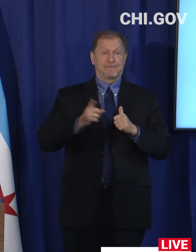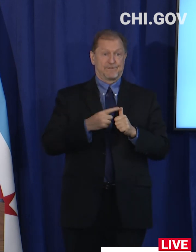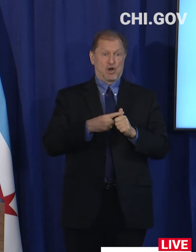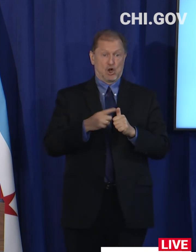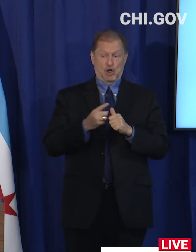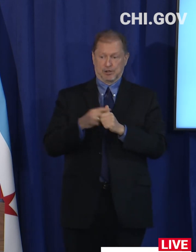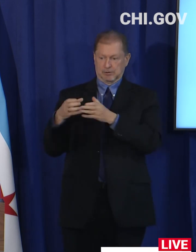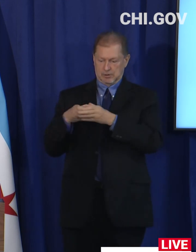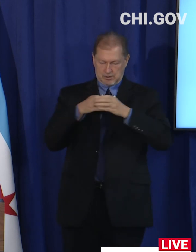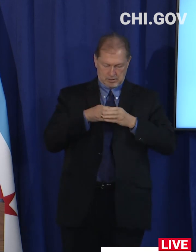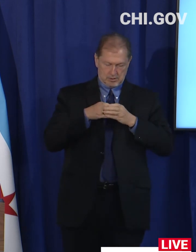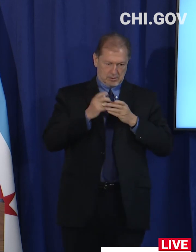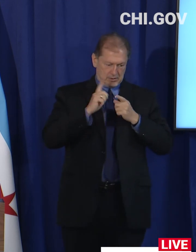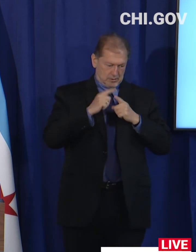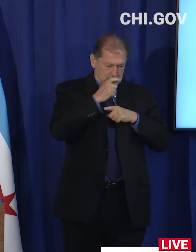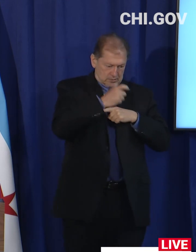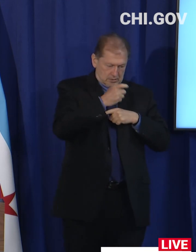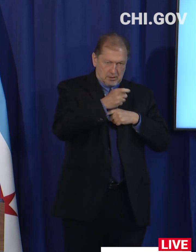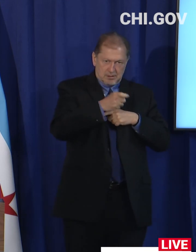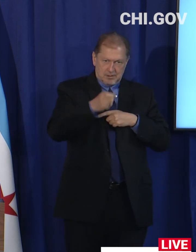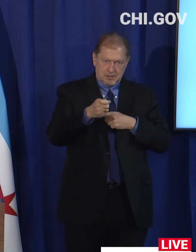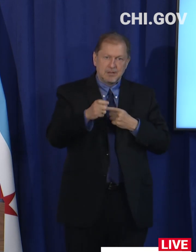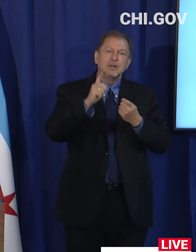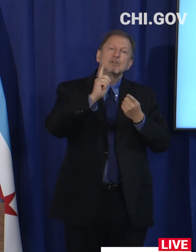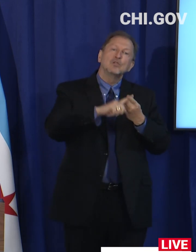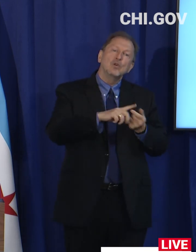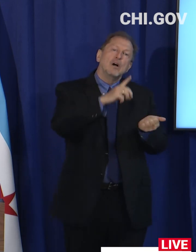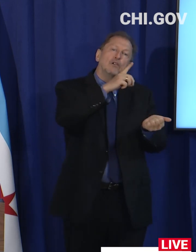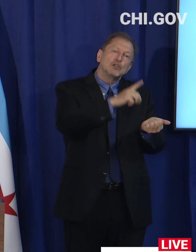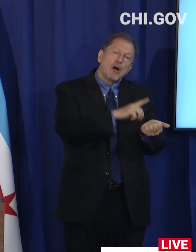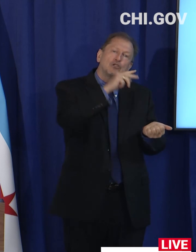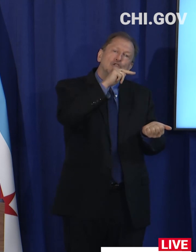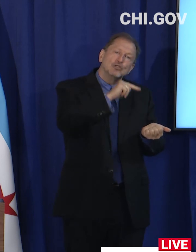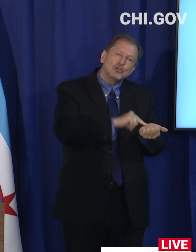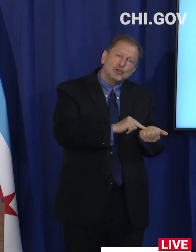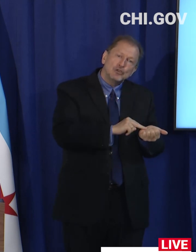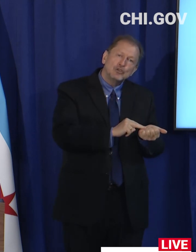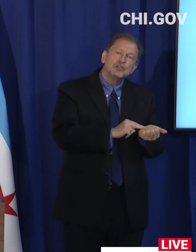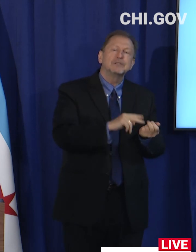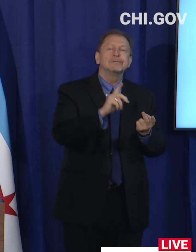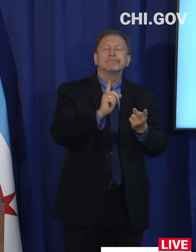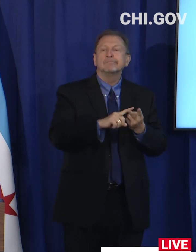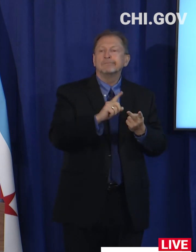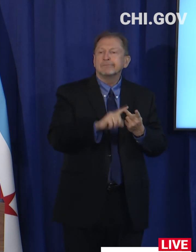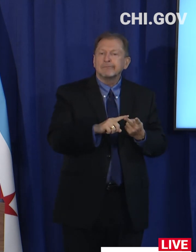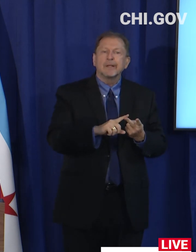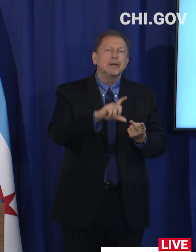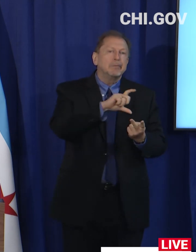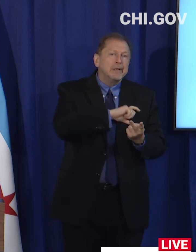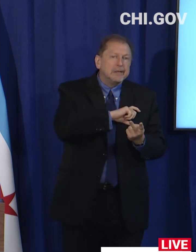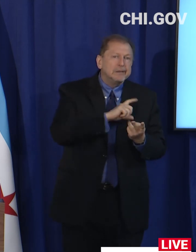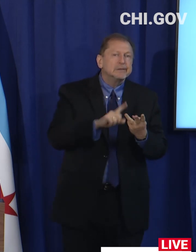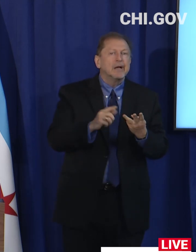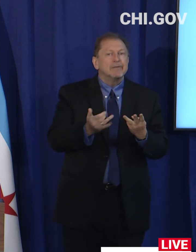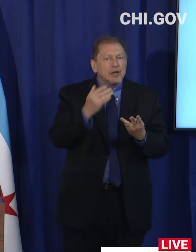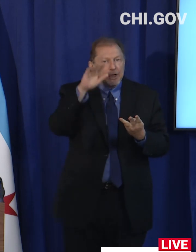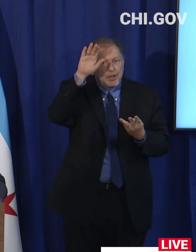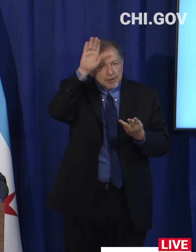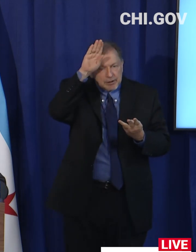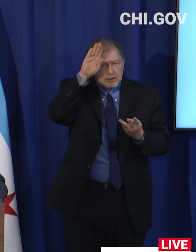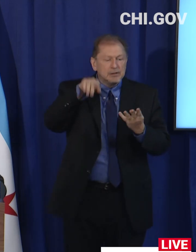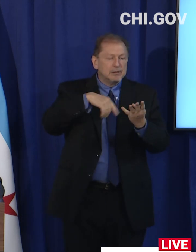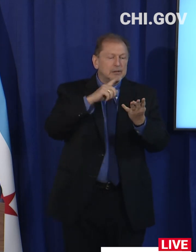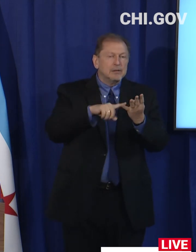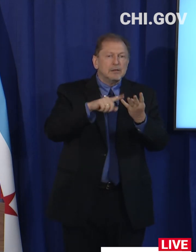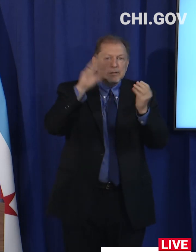vaccine first. This includes our frontline, high-risk healthcare workers and first responders, those people who are